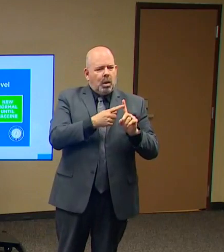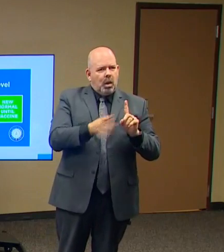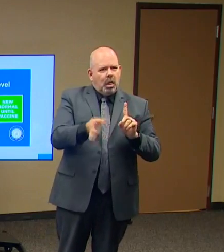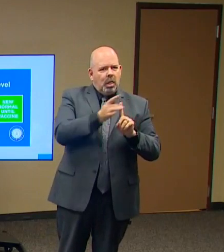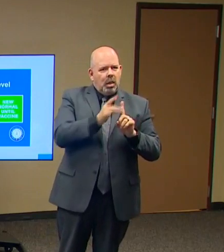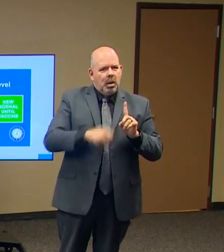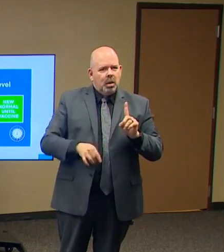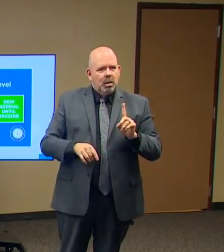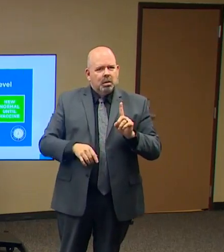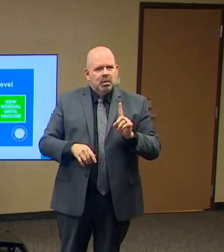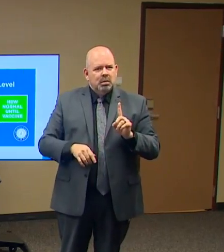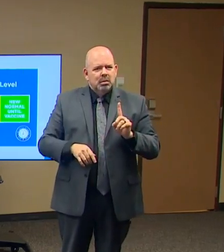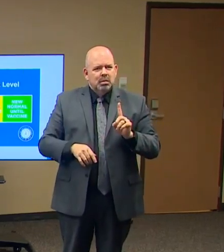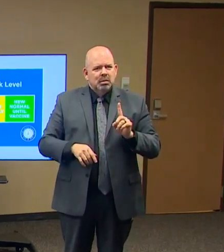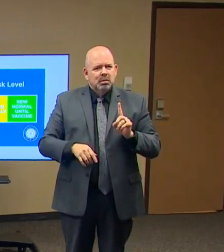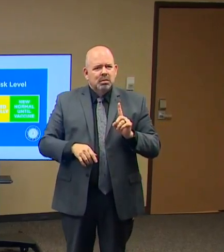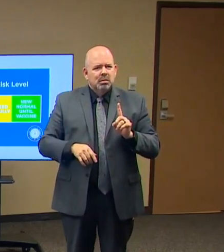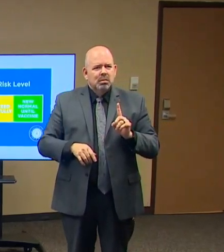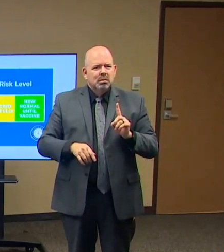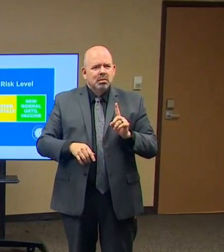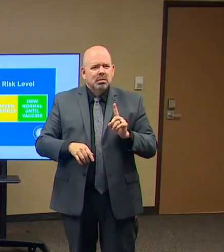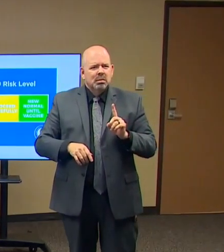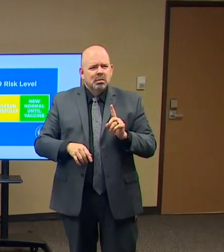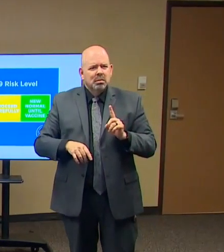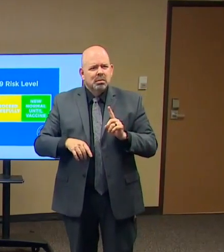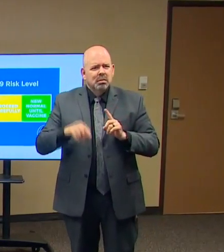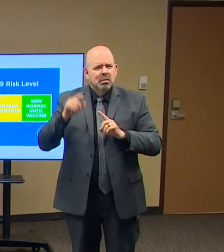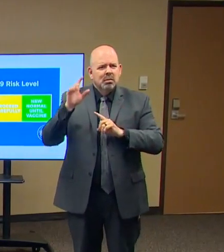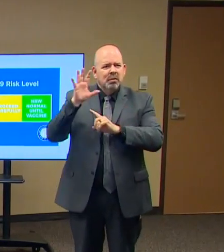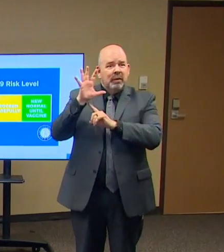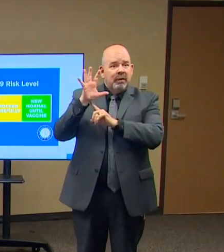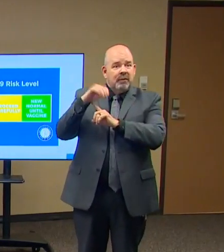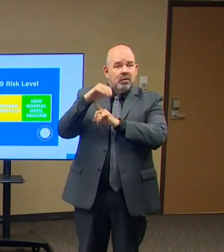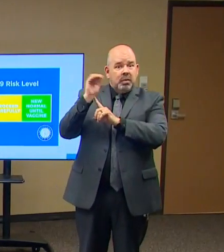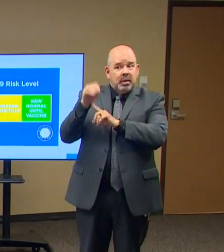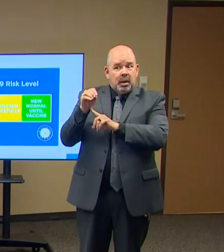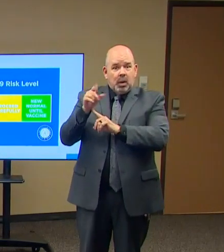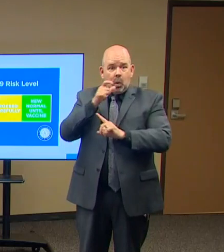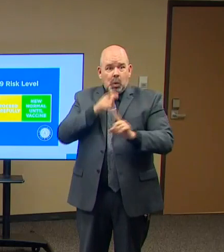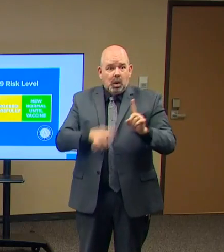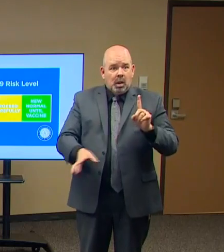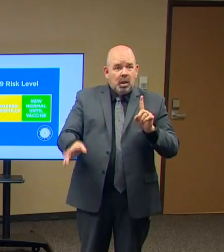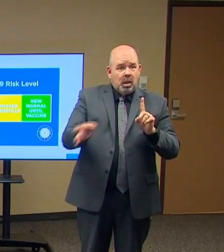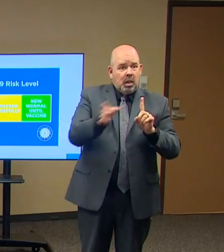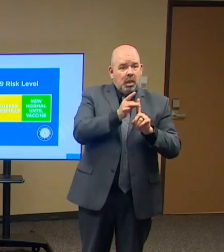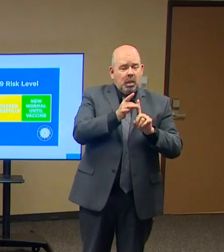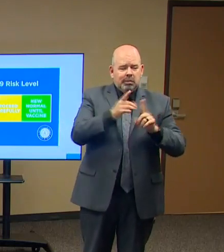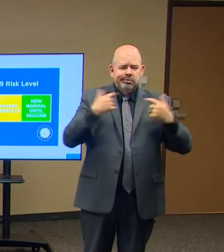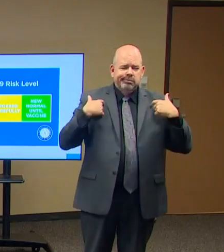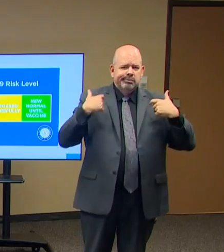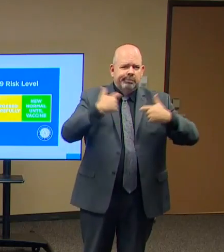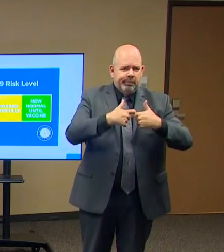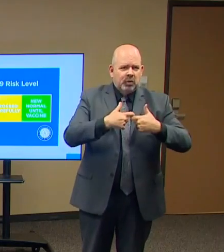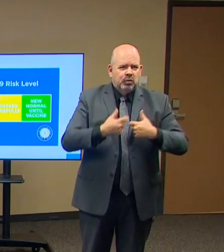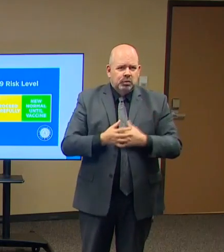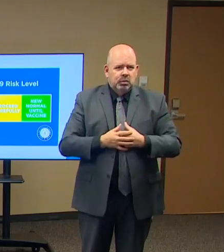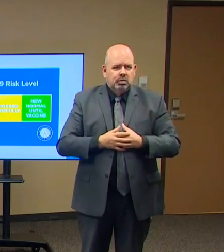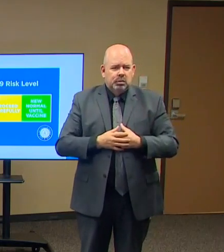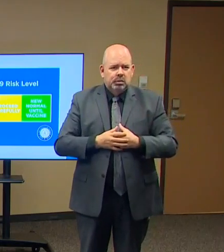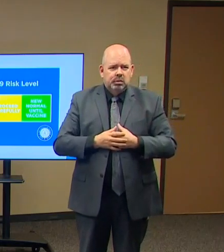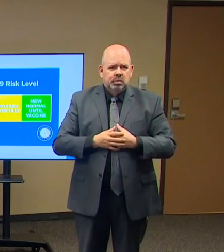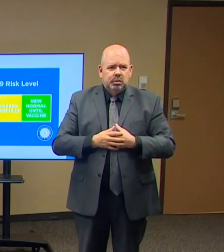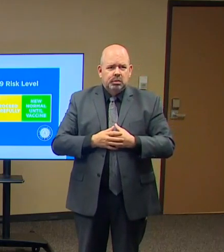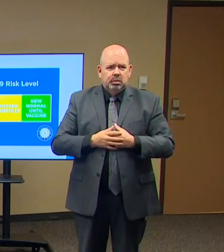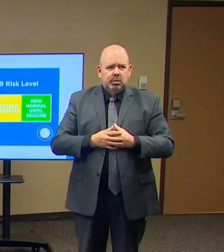I think it says that more than half of the positive COVID-19 cases are Hispanic people. What is being done with